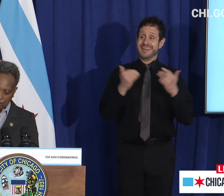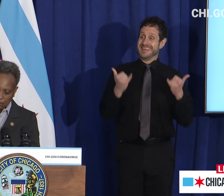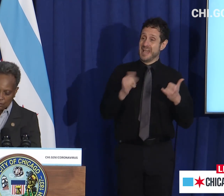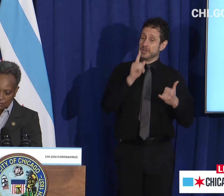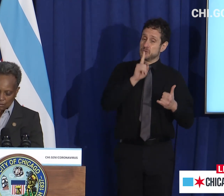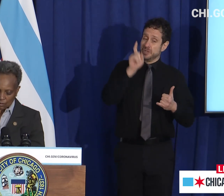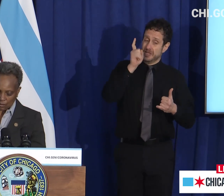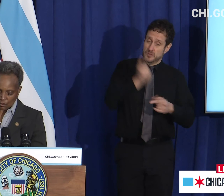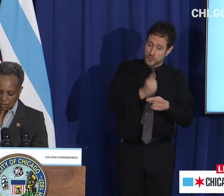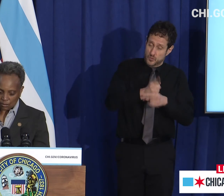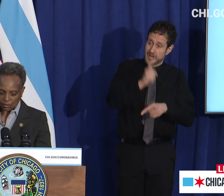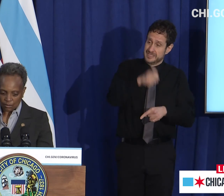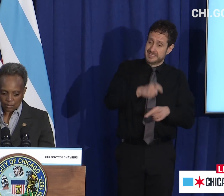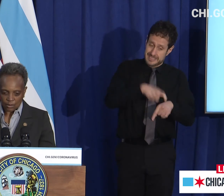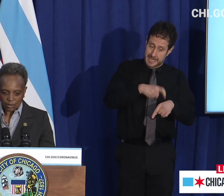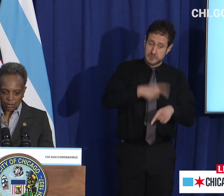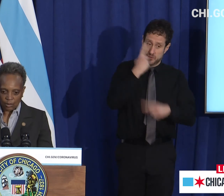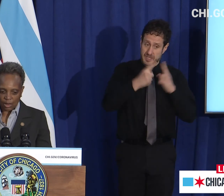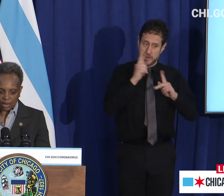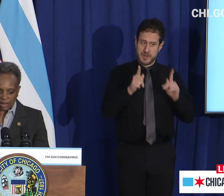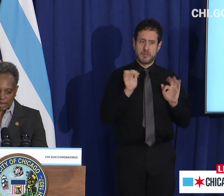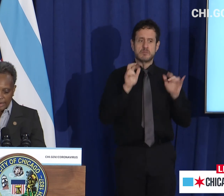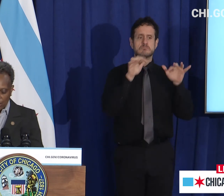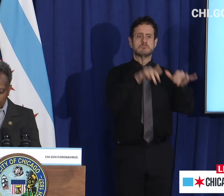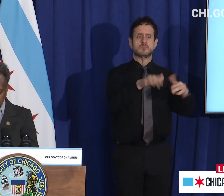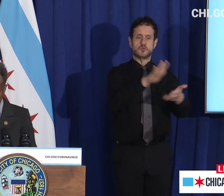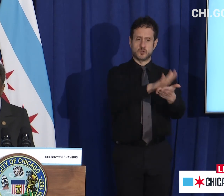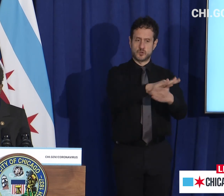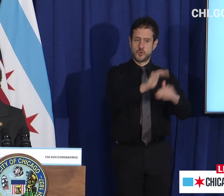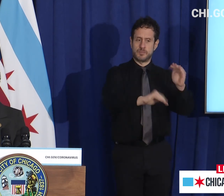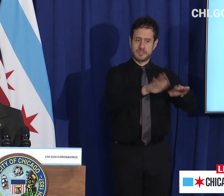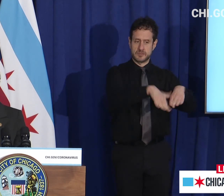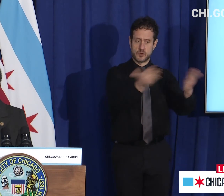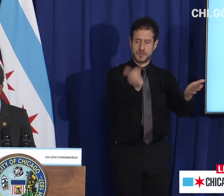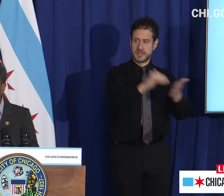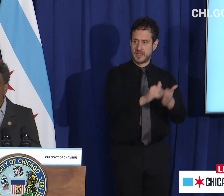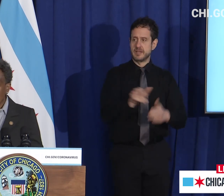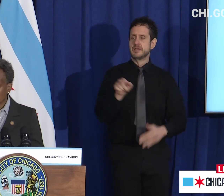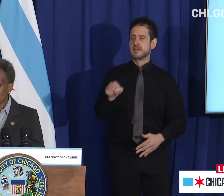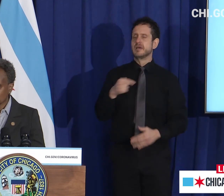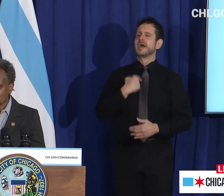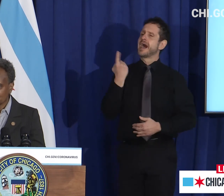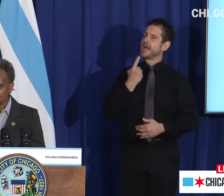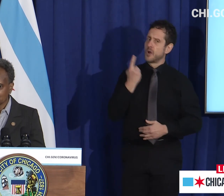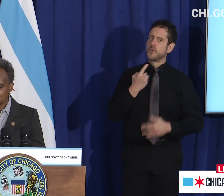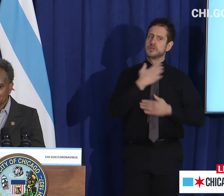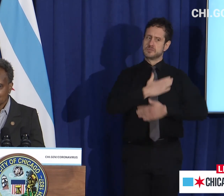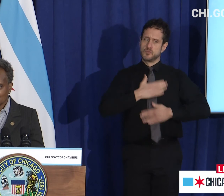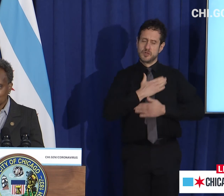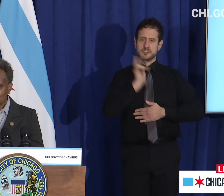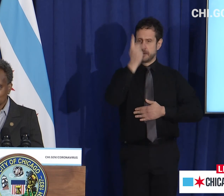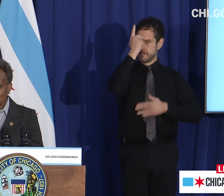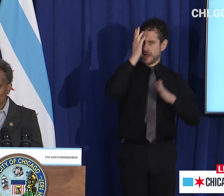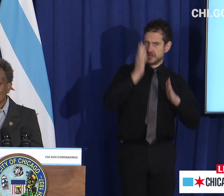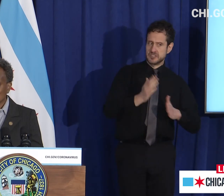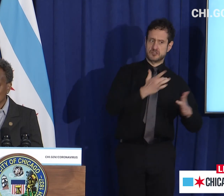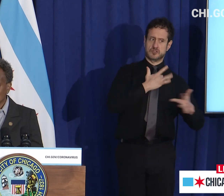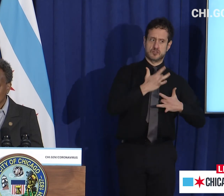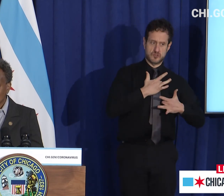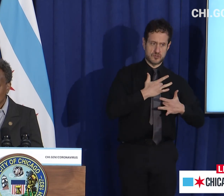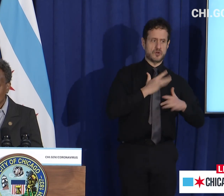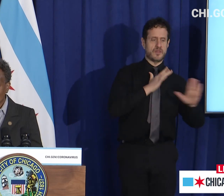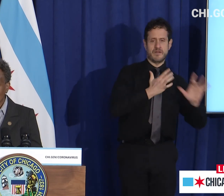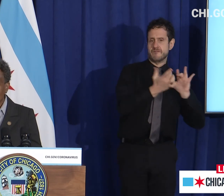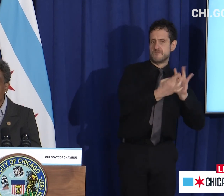time to consider in-person learning? Well, I always appreciate engagement, and I'd